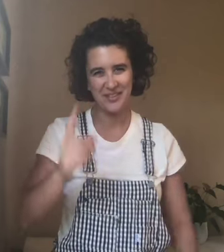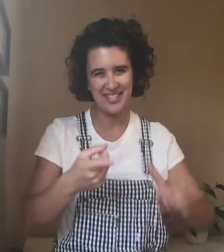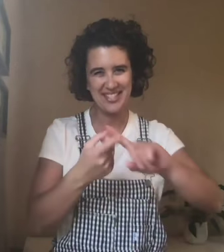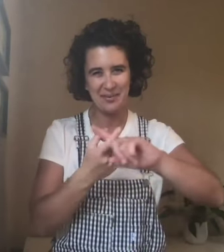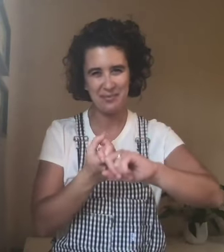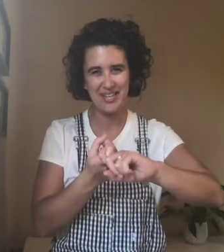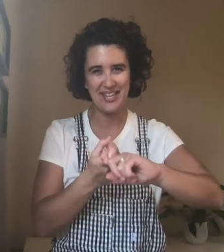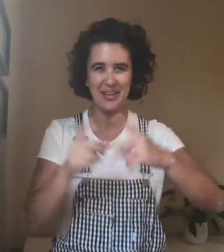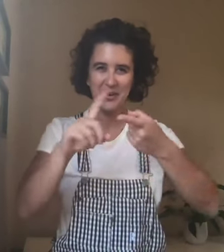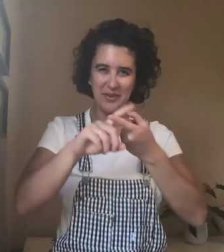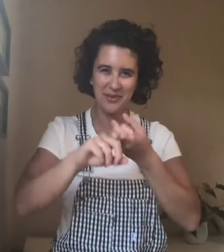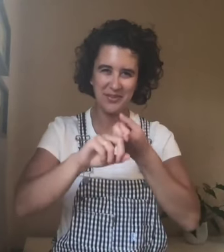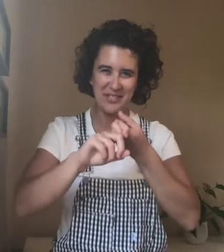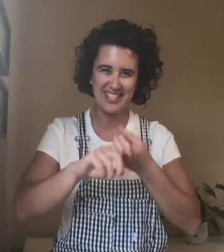Adios, amigos.